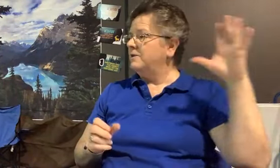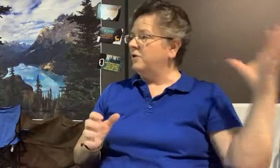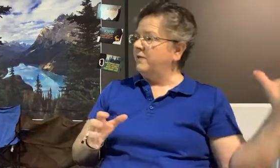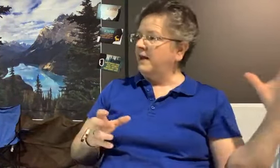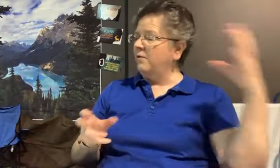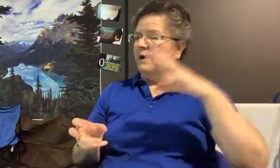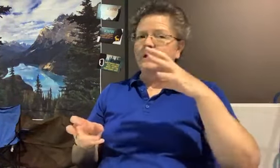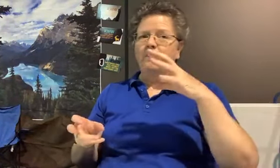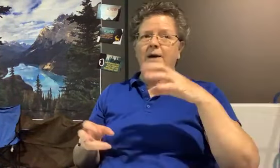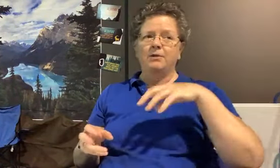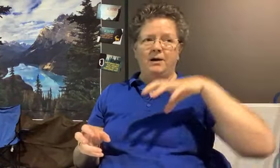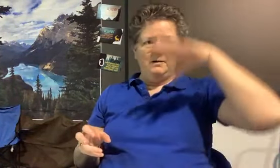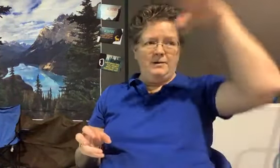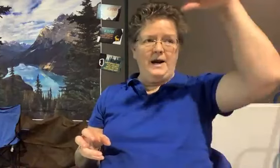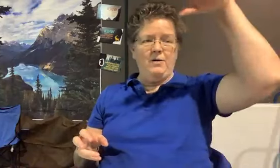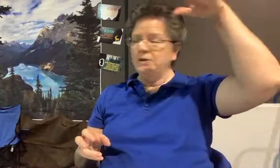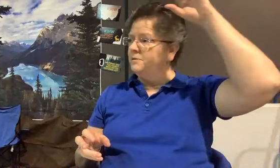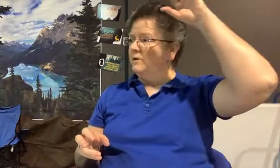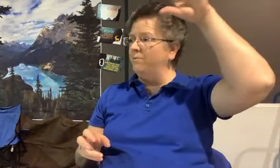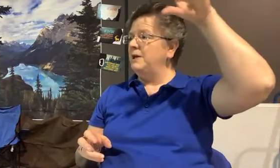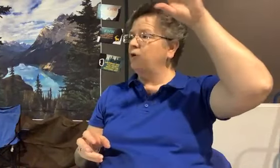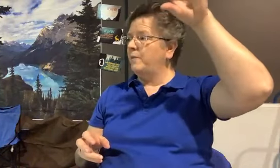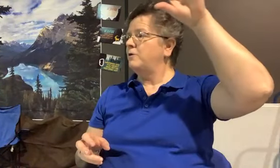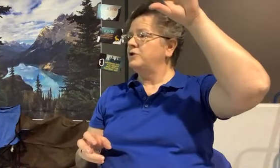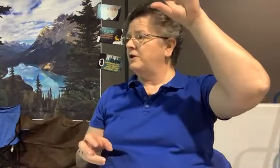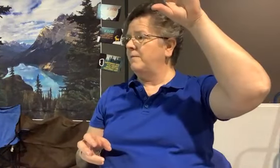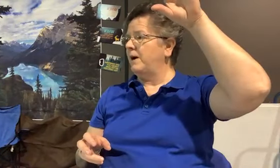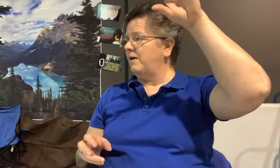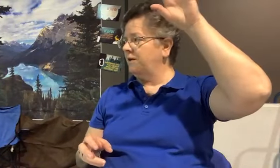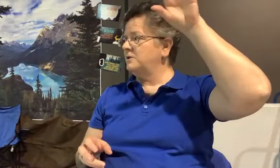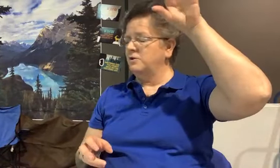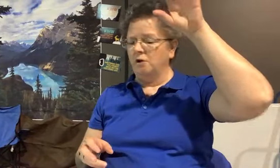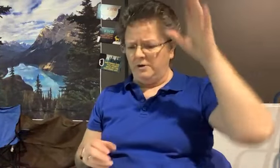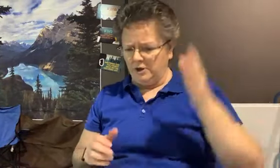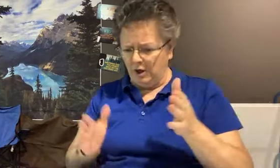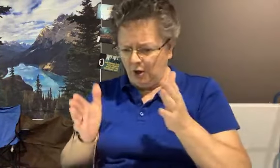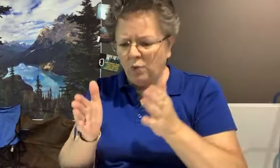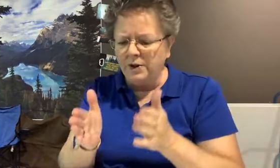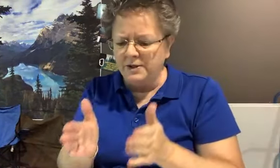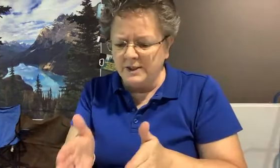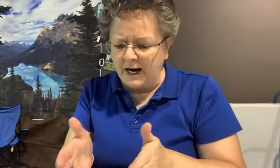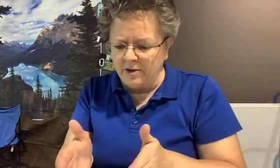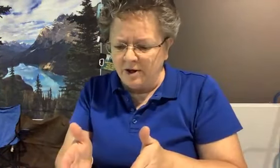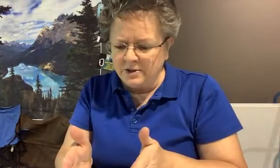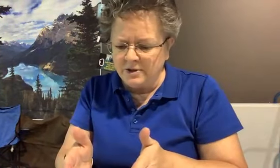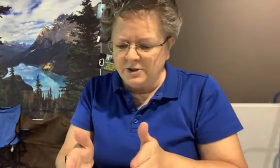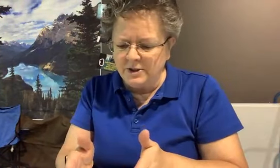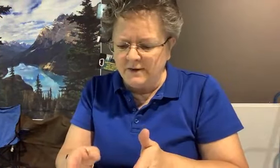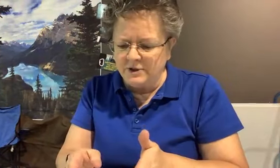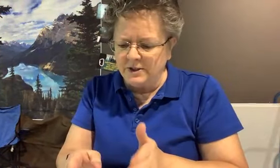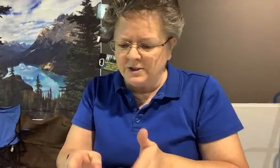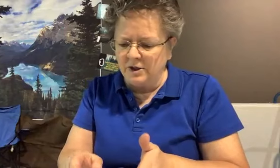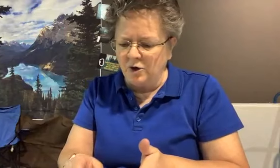So they wiped out Babylon. Now it's Medo-Persian Empire that's in charge. Well, then Cyrus gives this